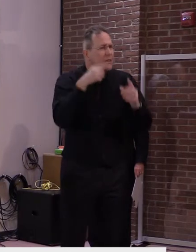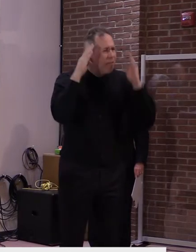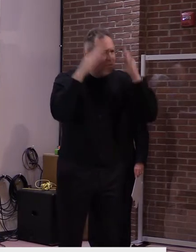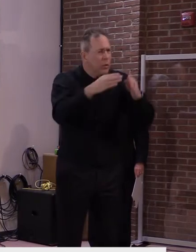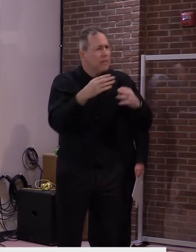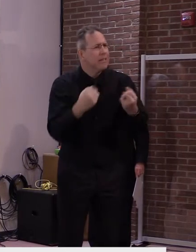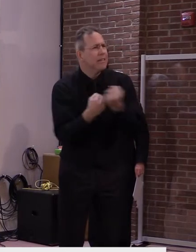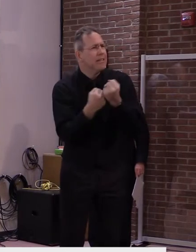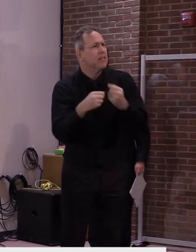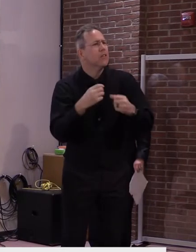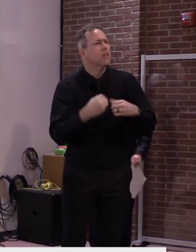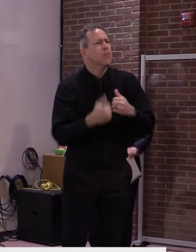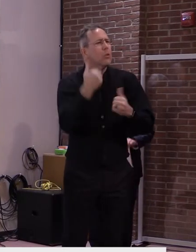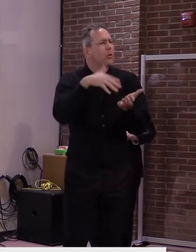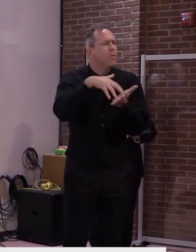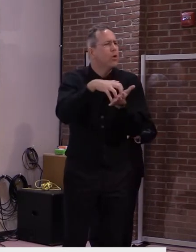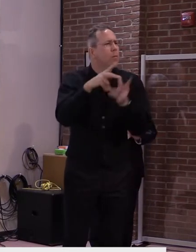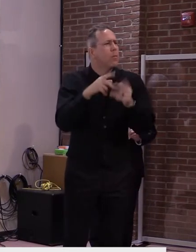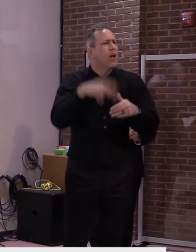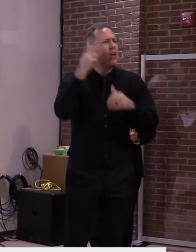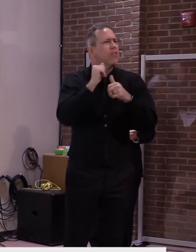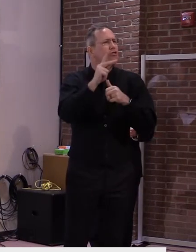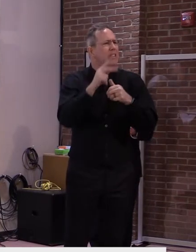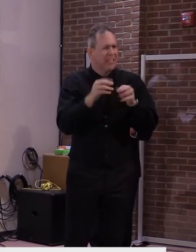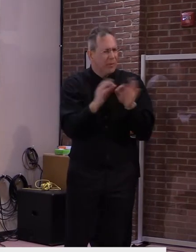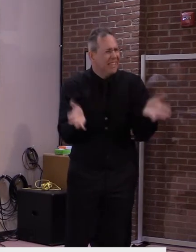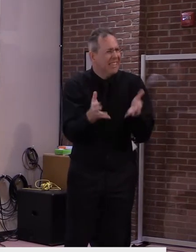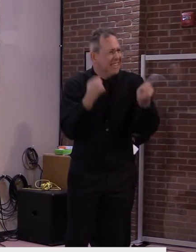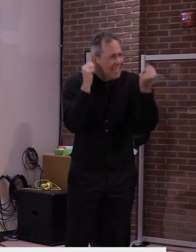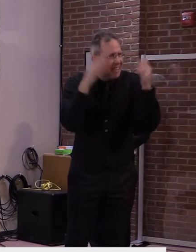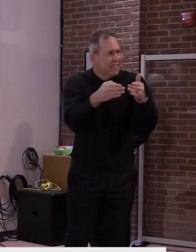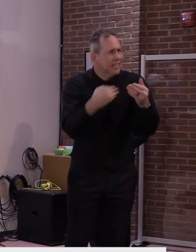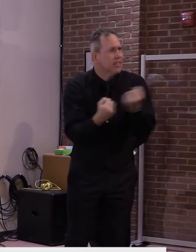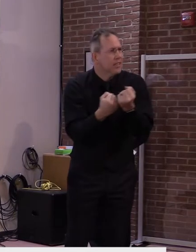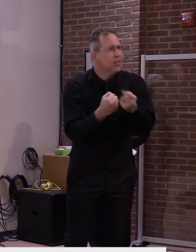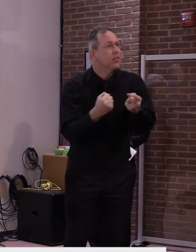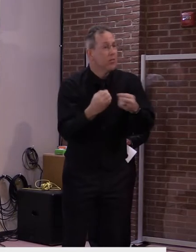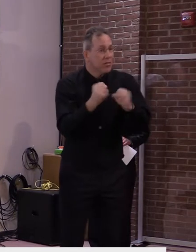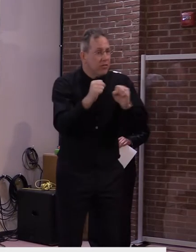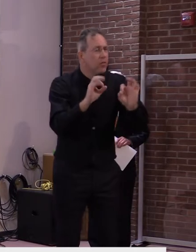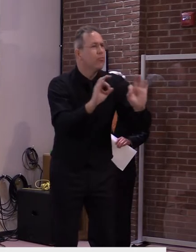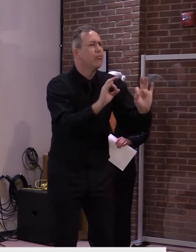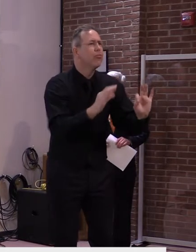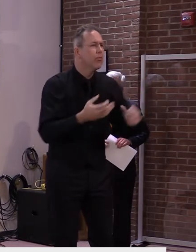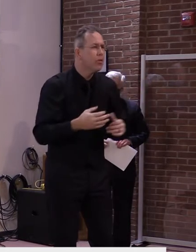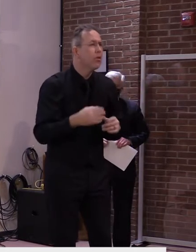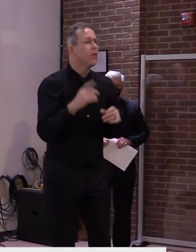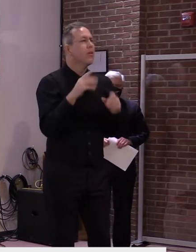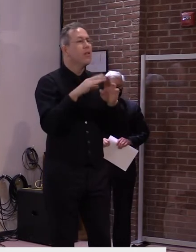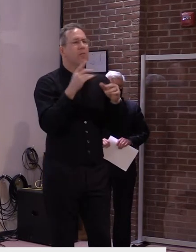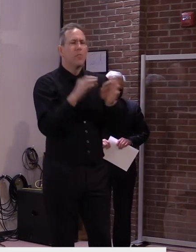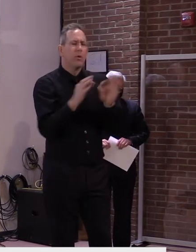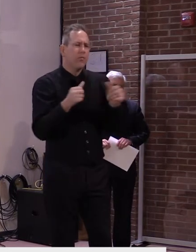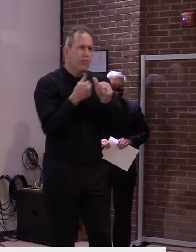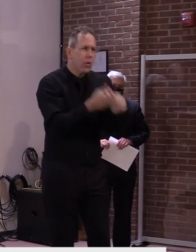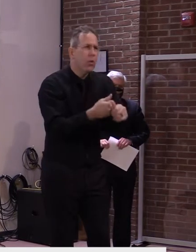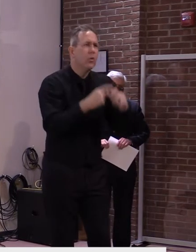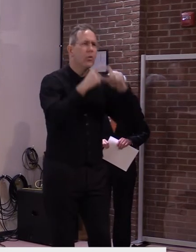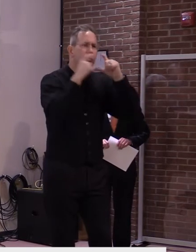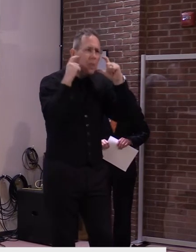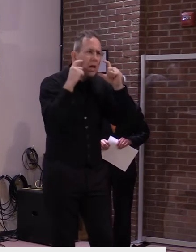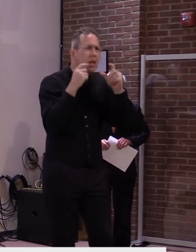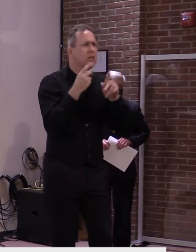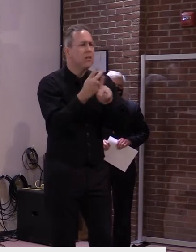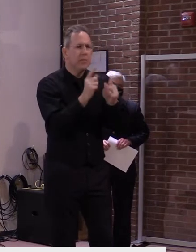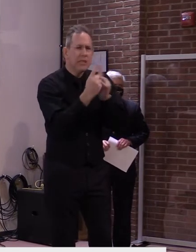faster. Now, don't get me wrong. Masks and distancing will still be with us for a while, but with a